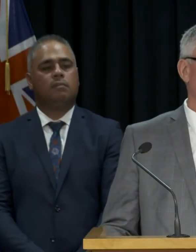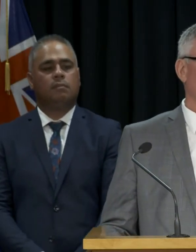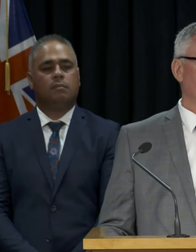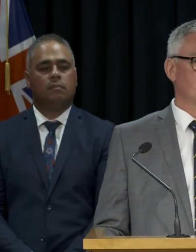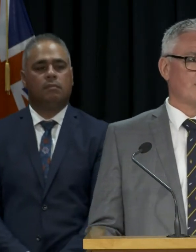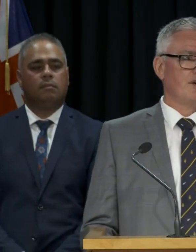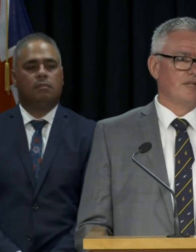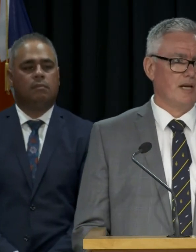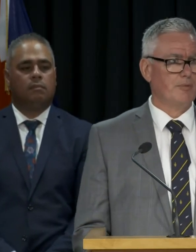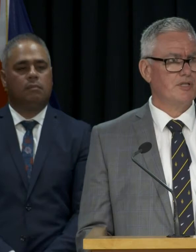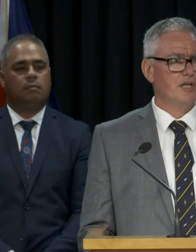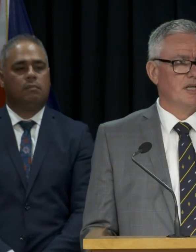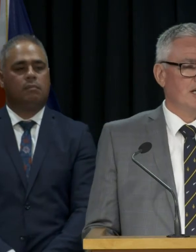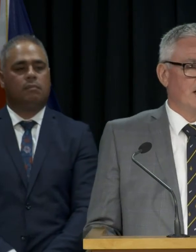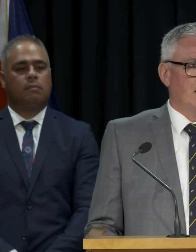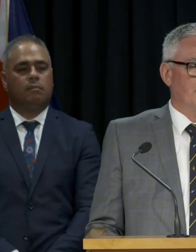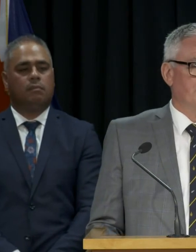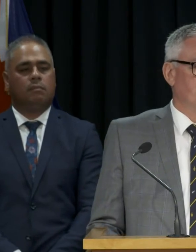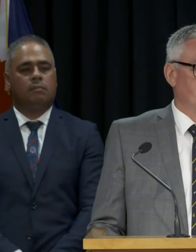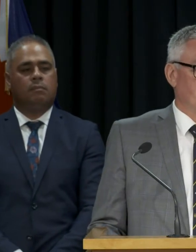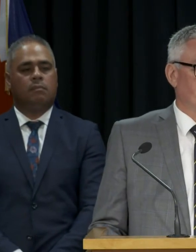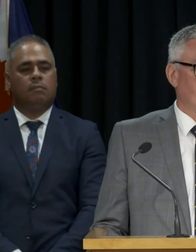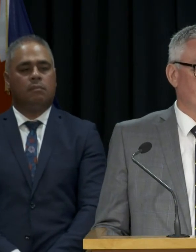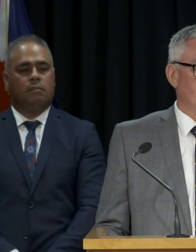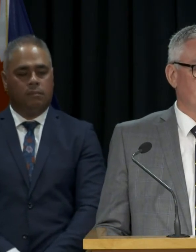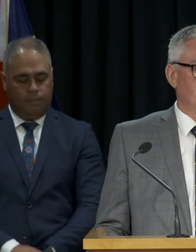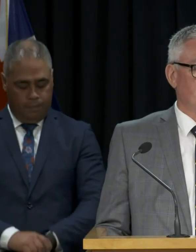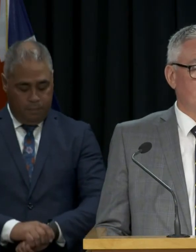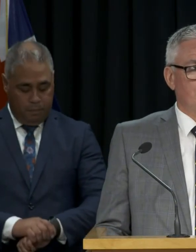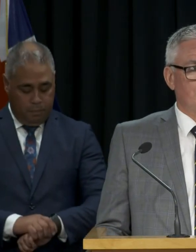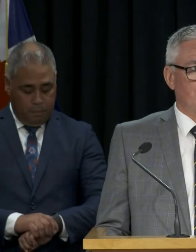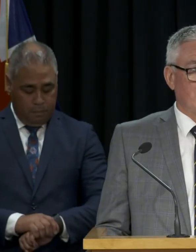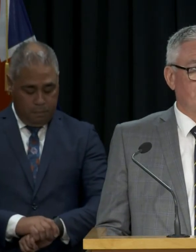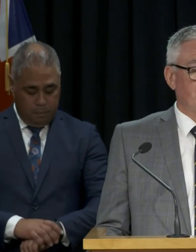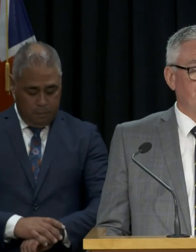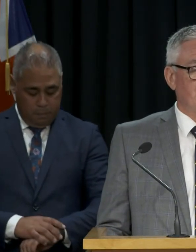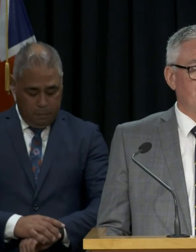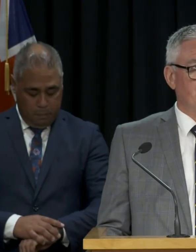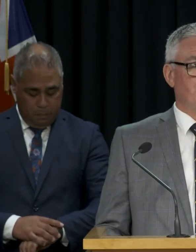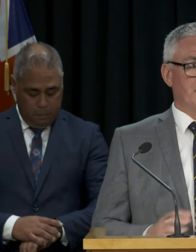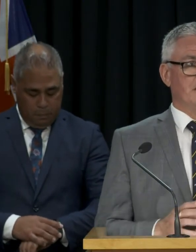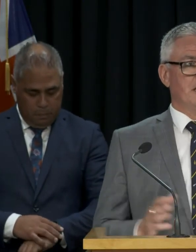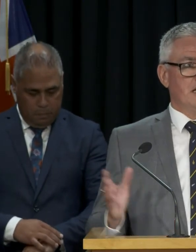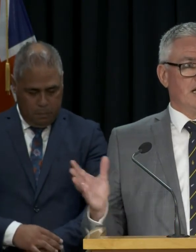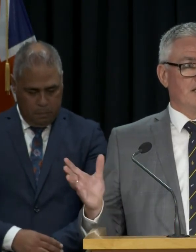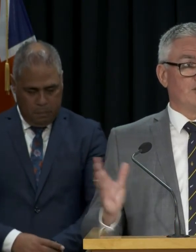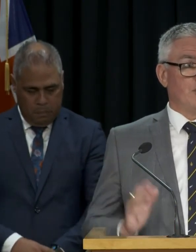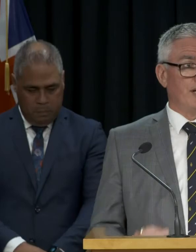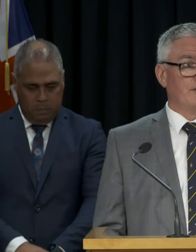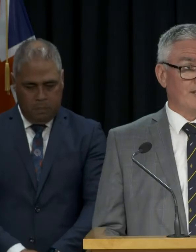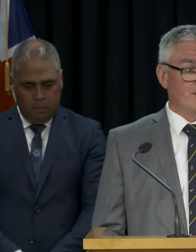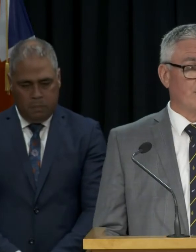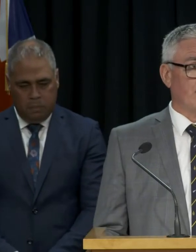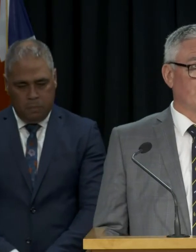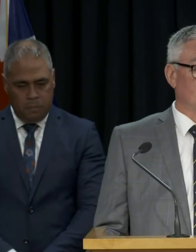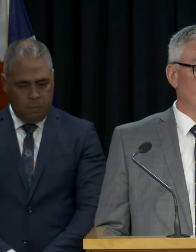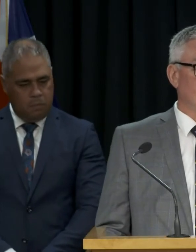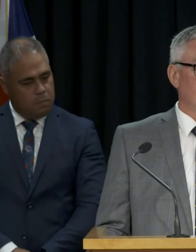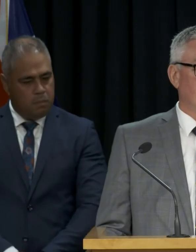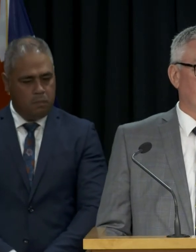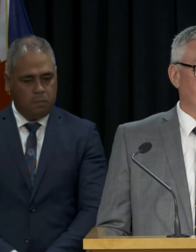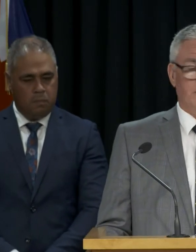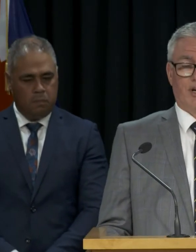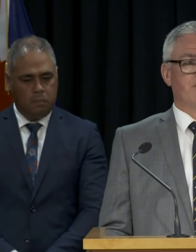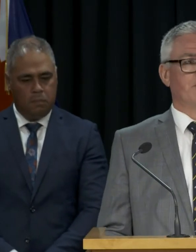bookings, and then of course COVID happened. The $400 million tourism recovery fund has got out the